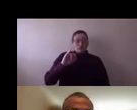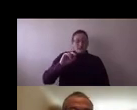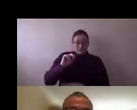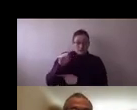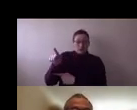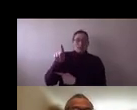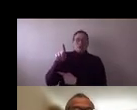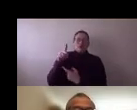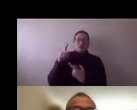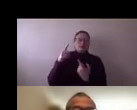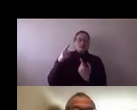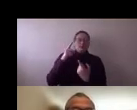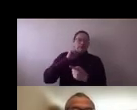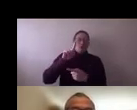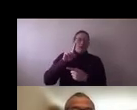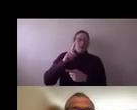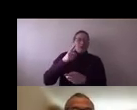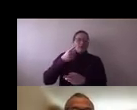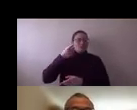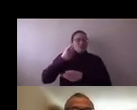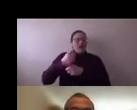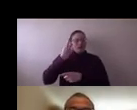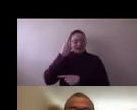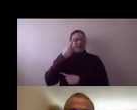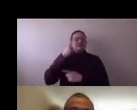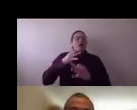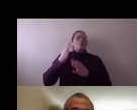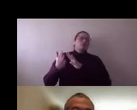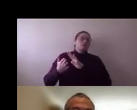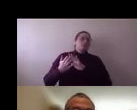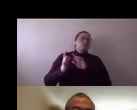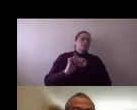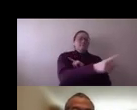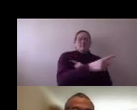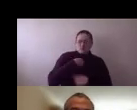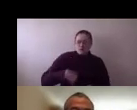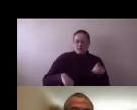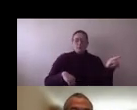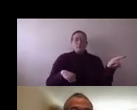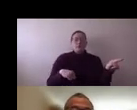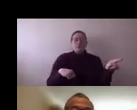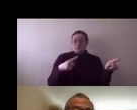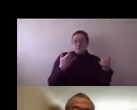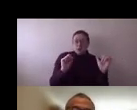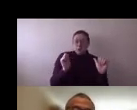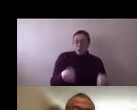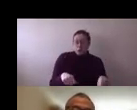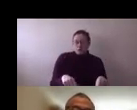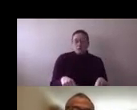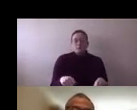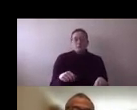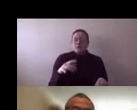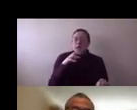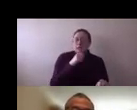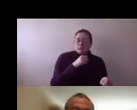of reasons, decided to leave China. And apparently in that period, she was still able to. So apparently she made